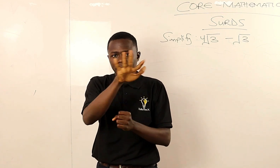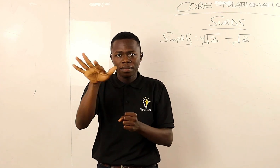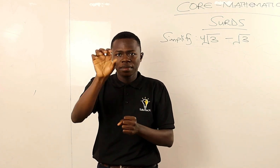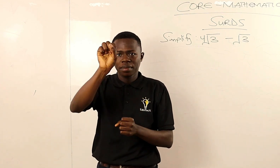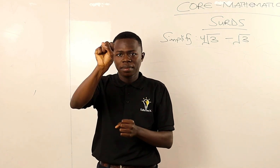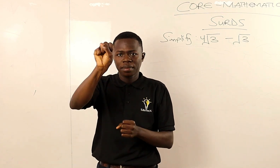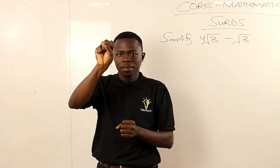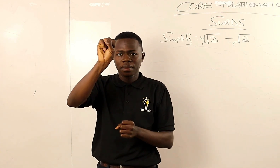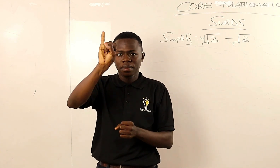simplify.